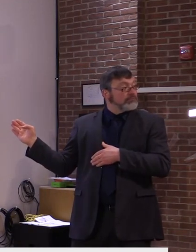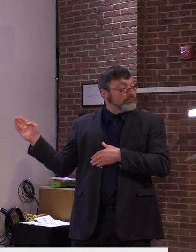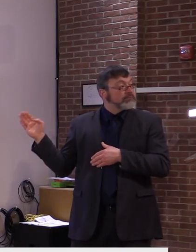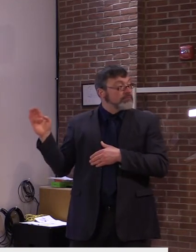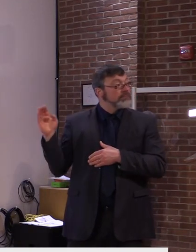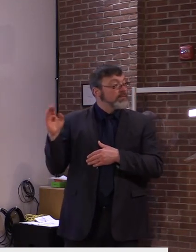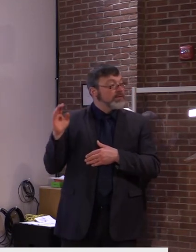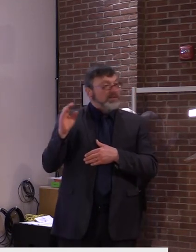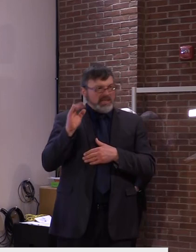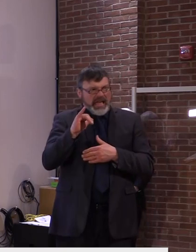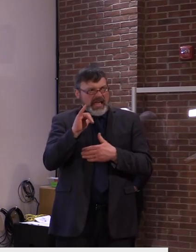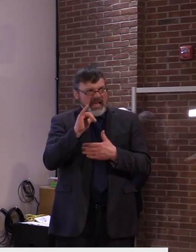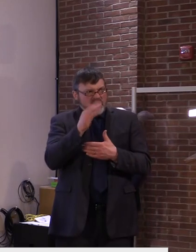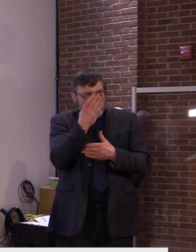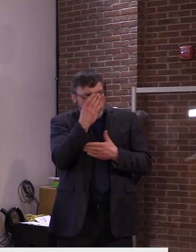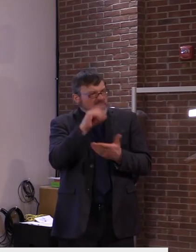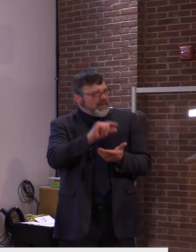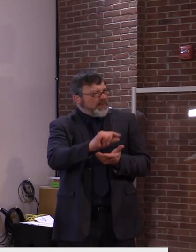this time.